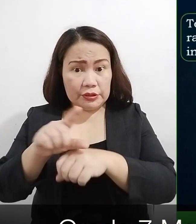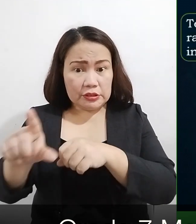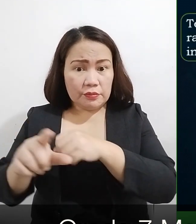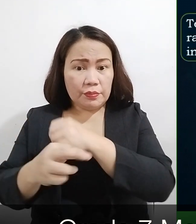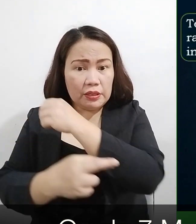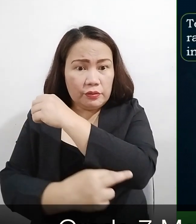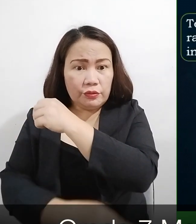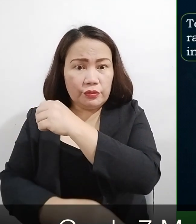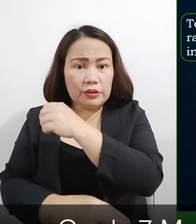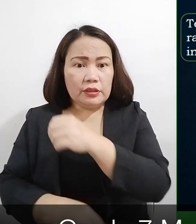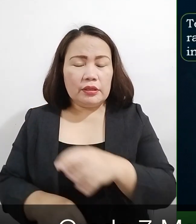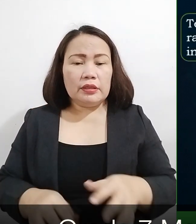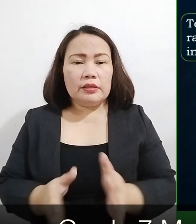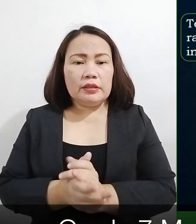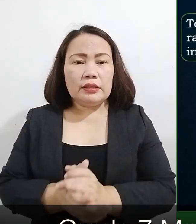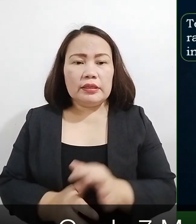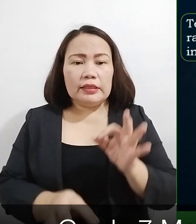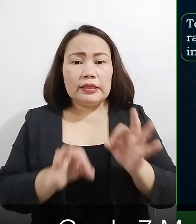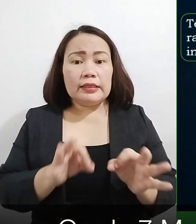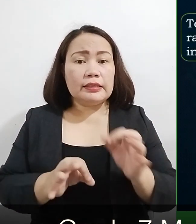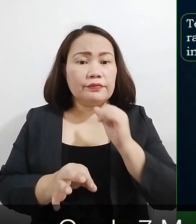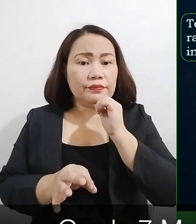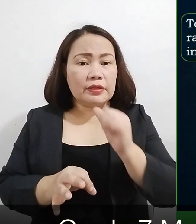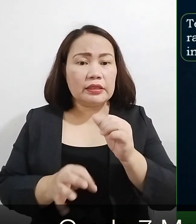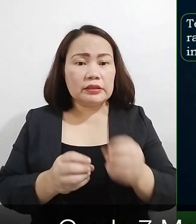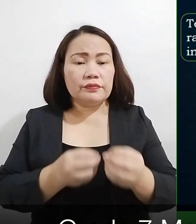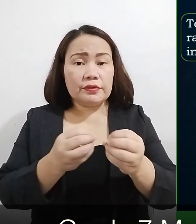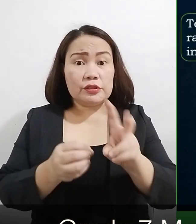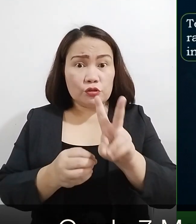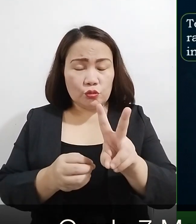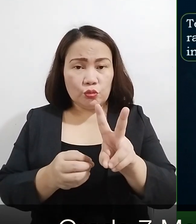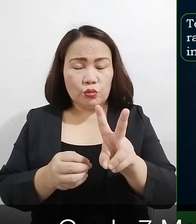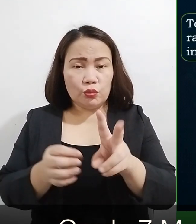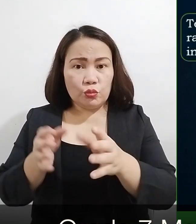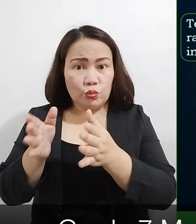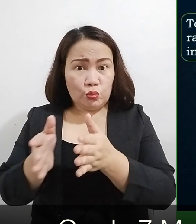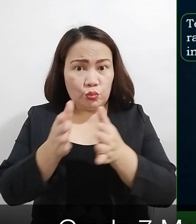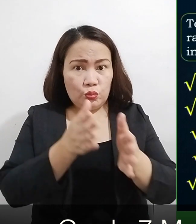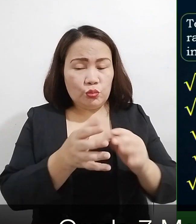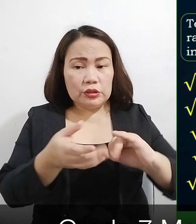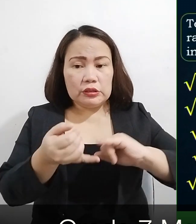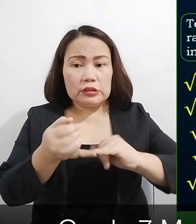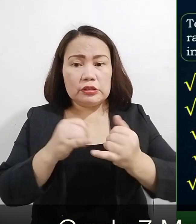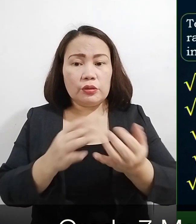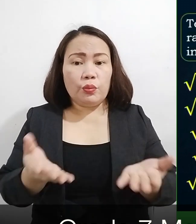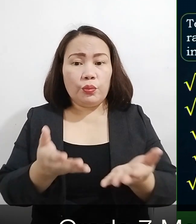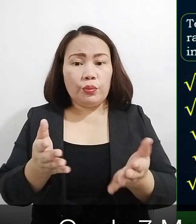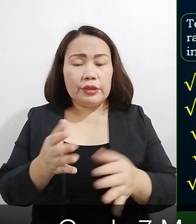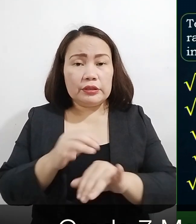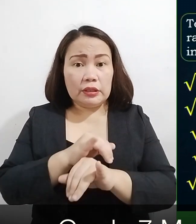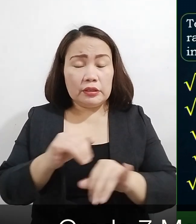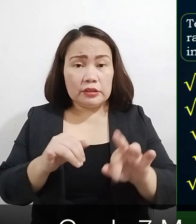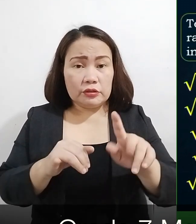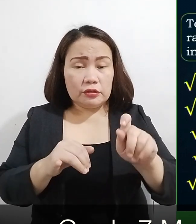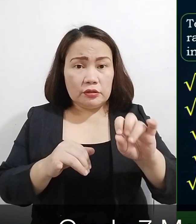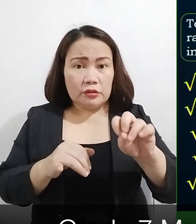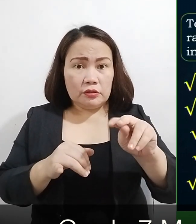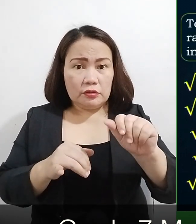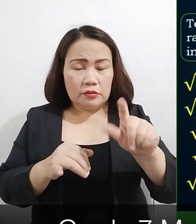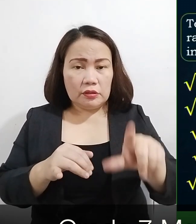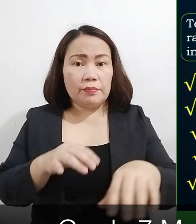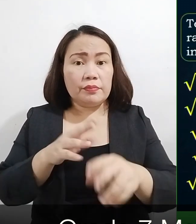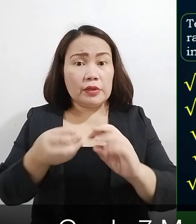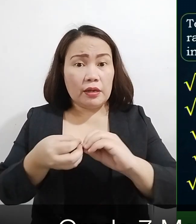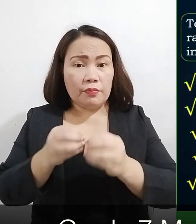siya, give its two consecutive integers where the irrational number lies. Okay, so I have here